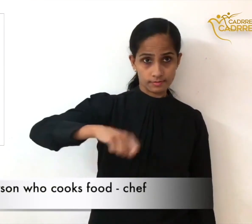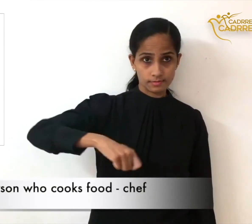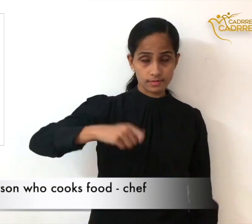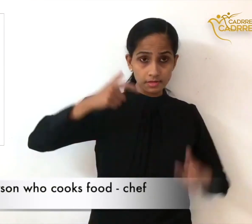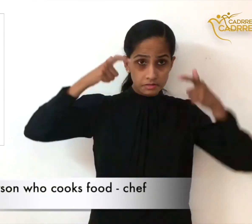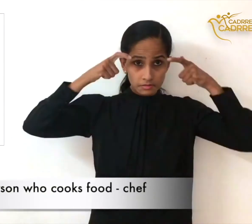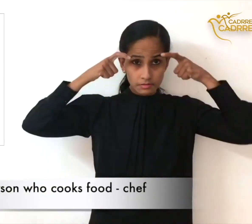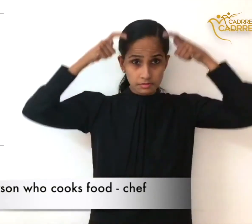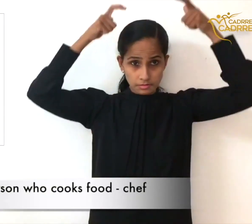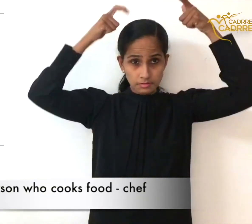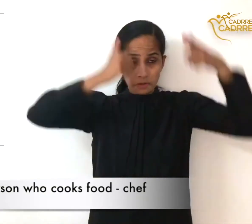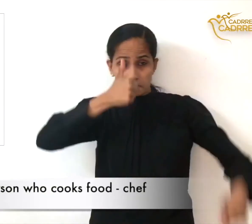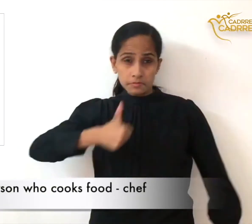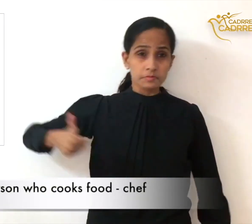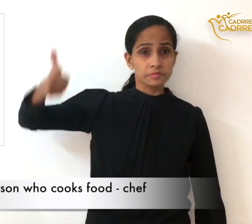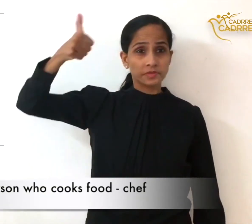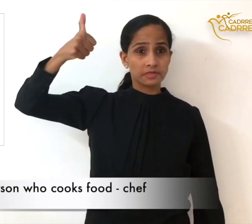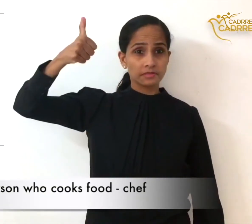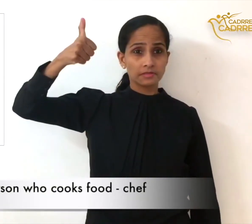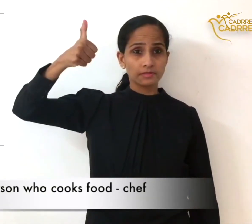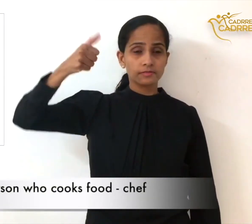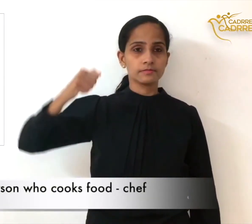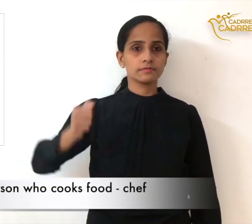Person who cooks food, chef.